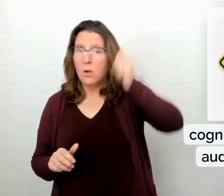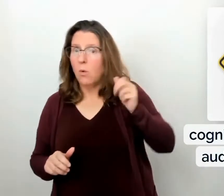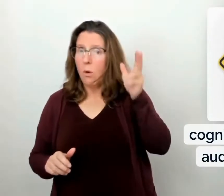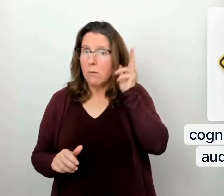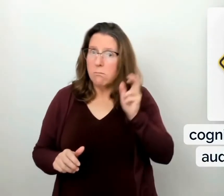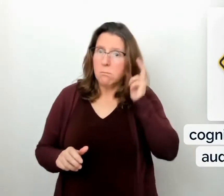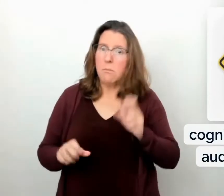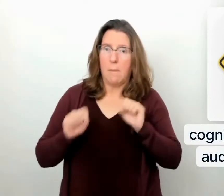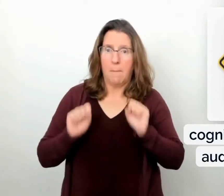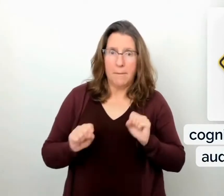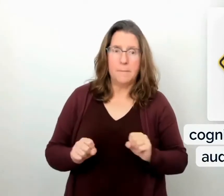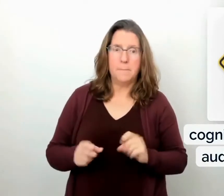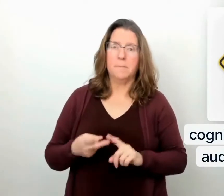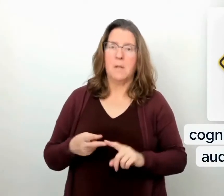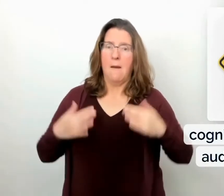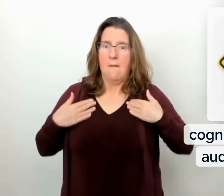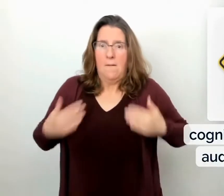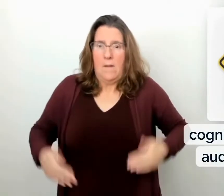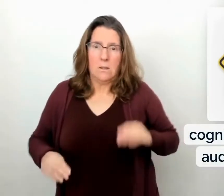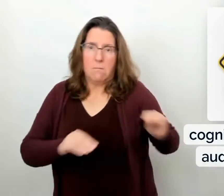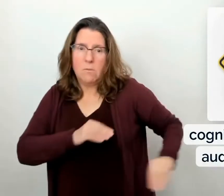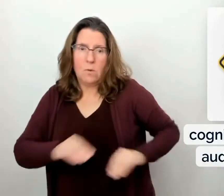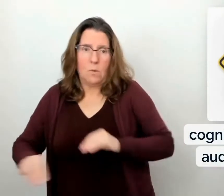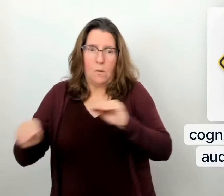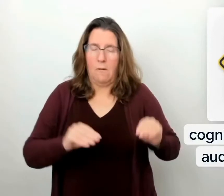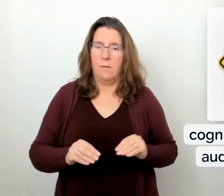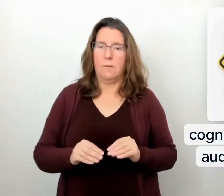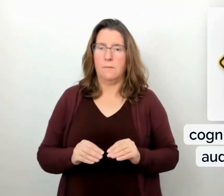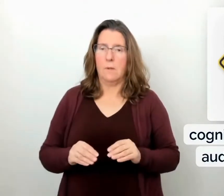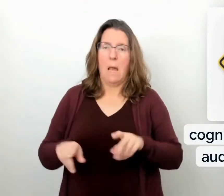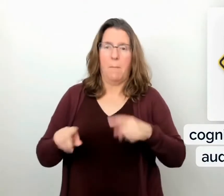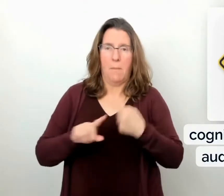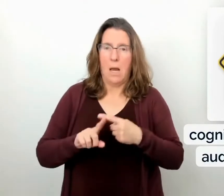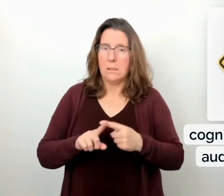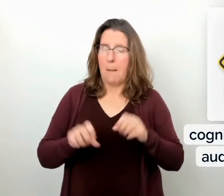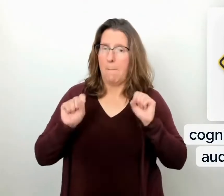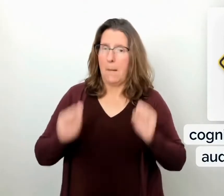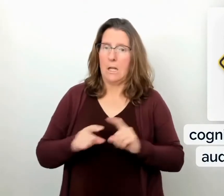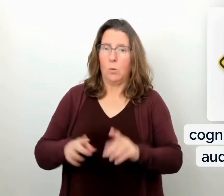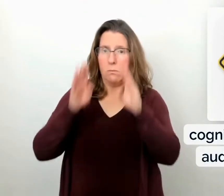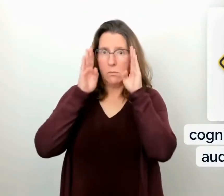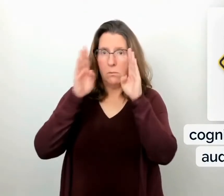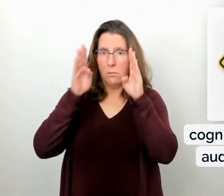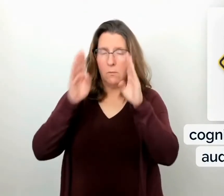auditory capabilities, physical movement, and concentration ranges.